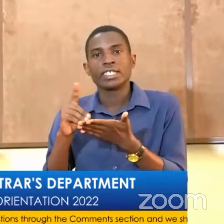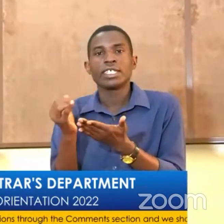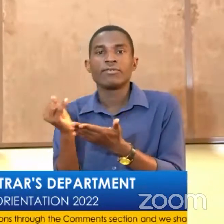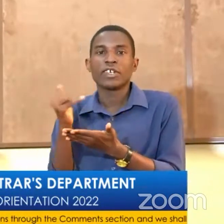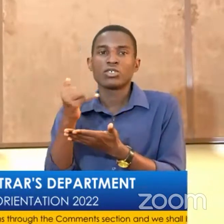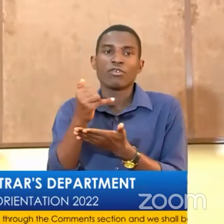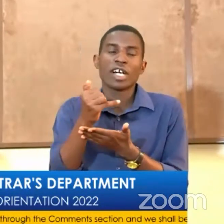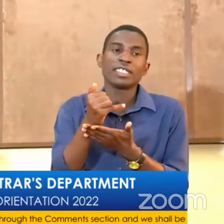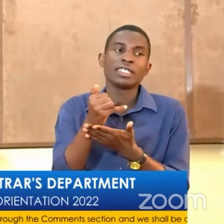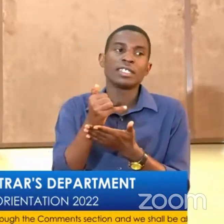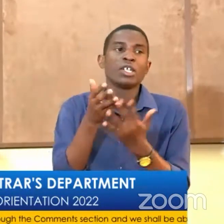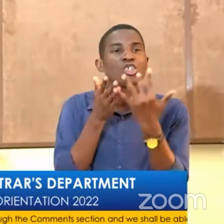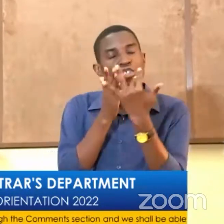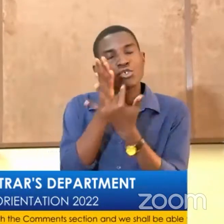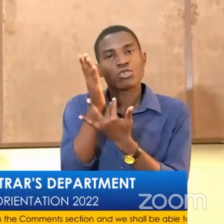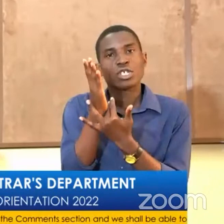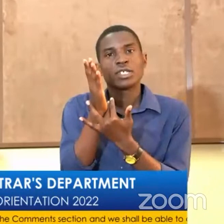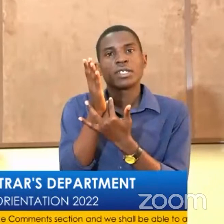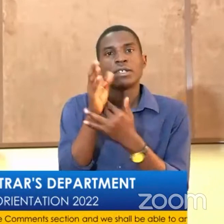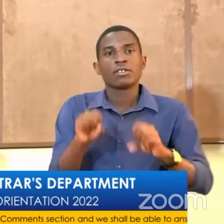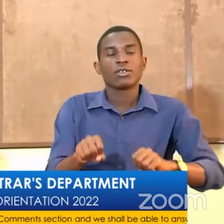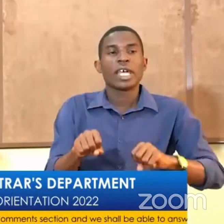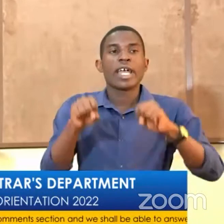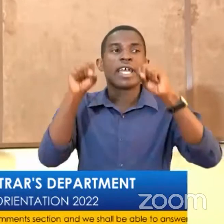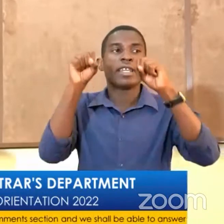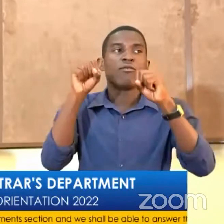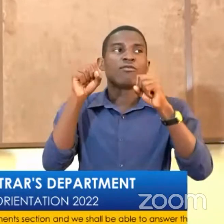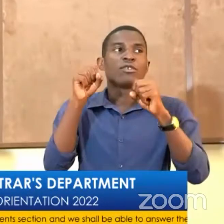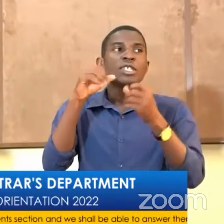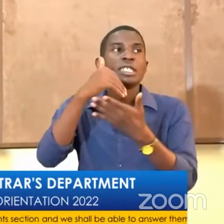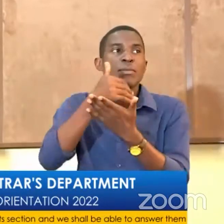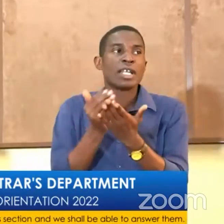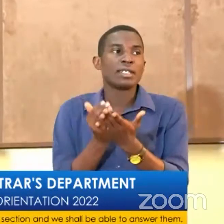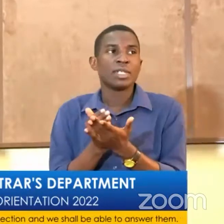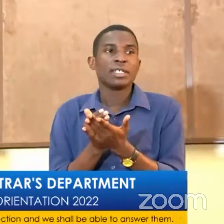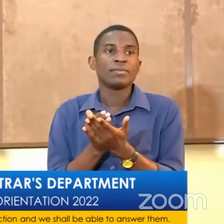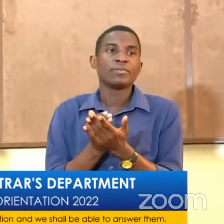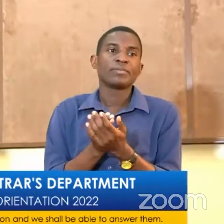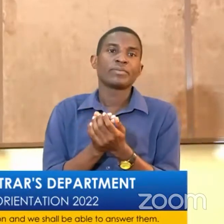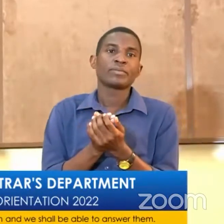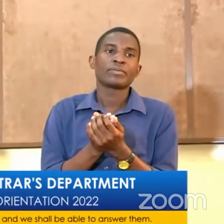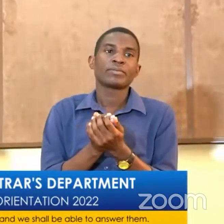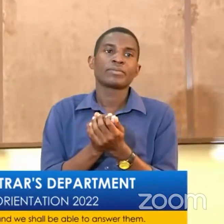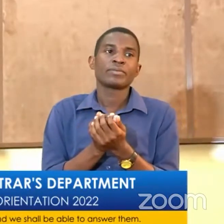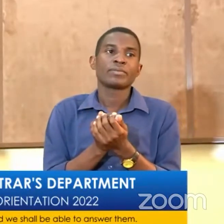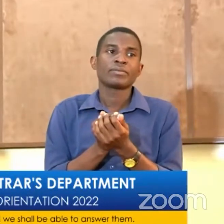Arts, through the head of department, history.